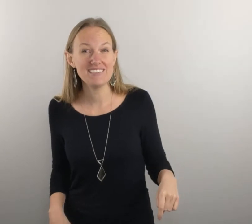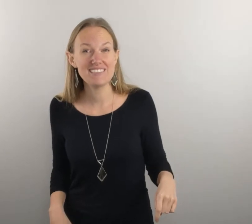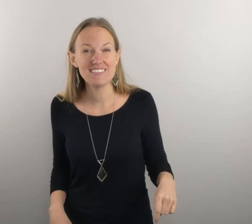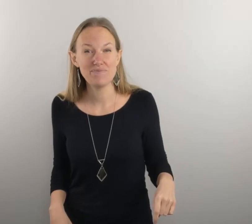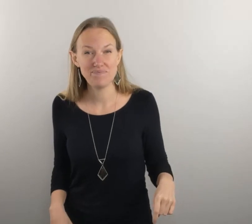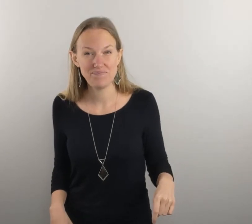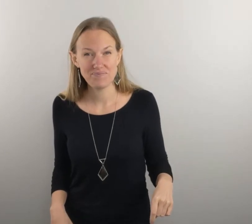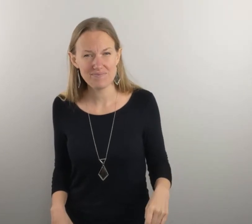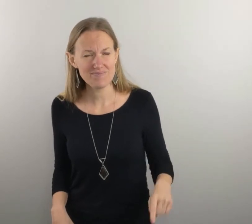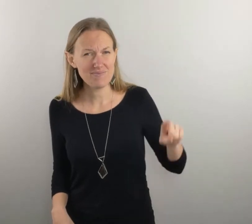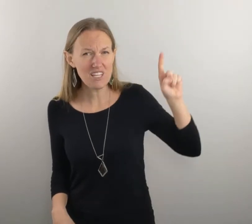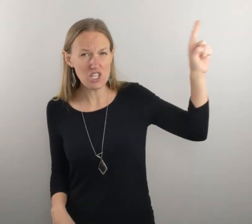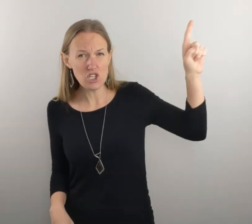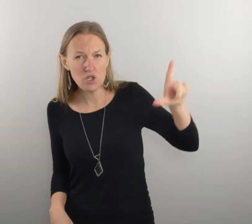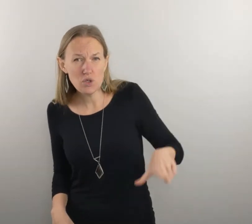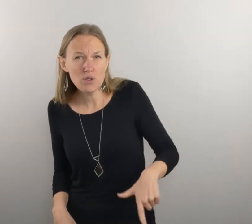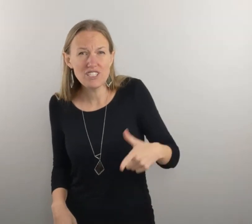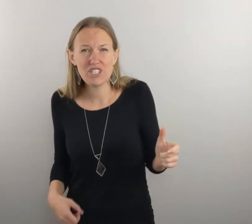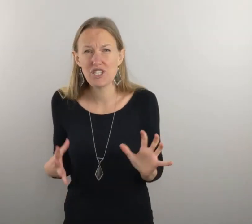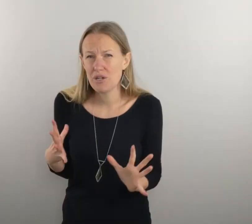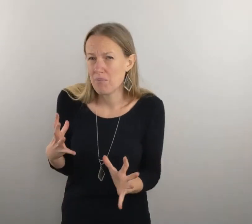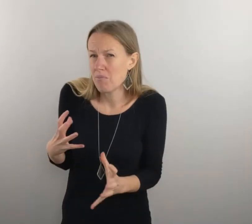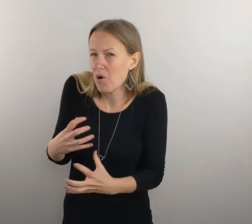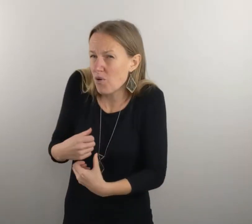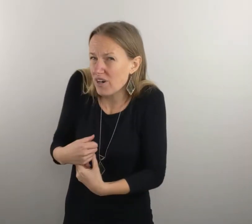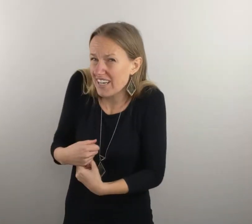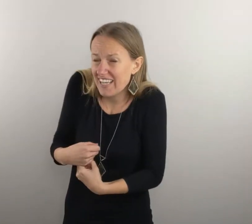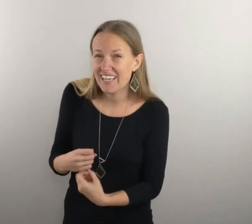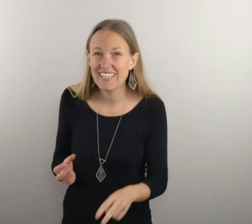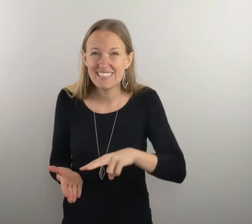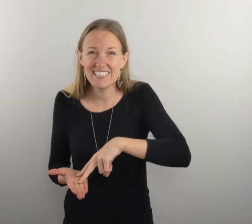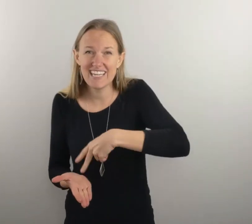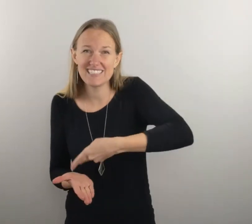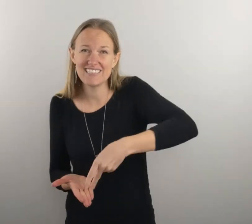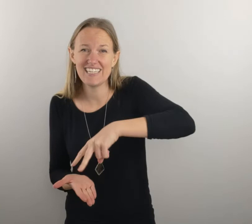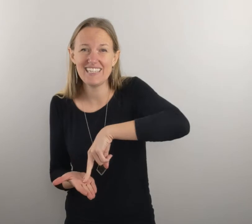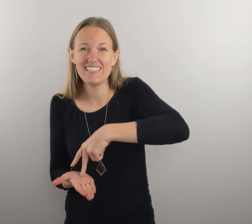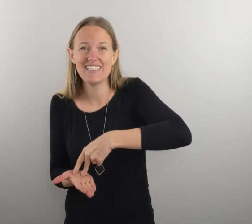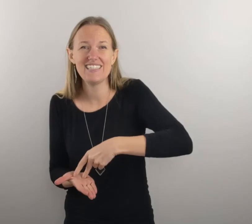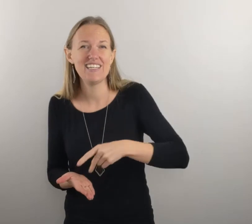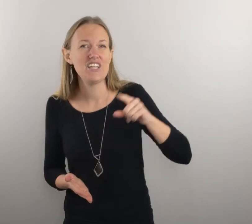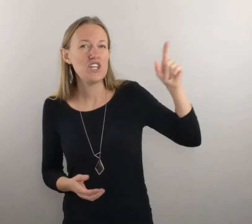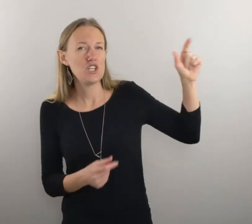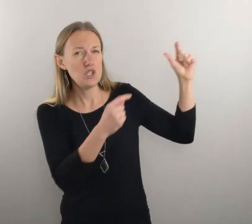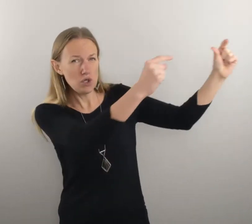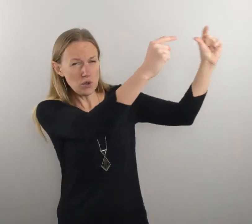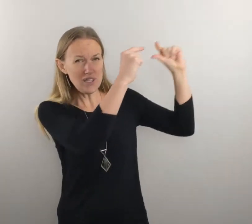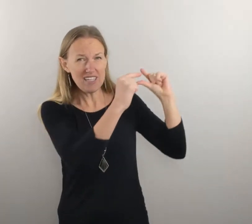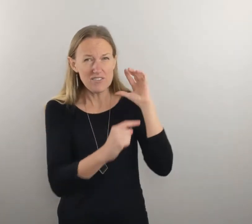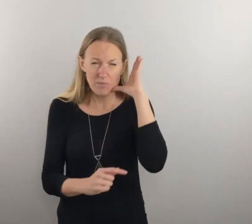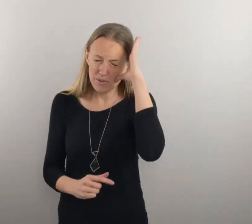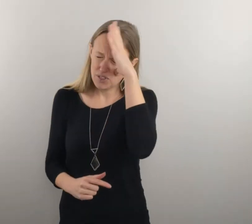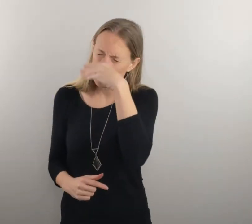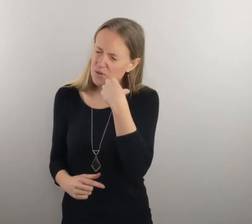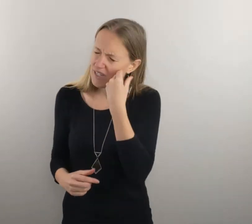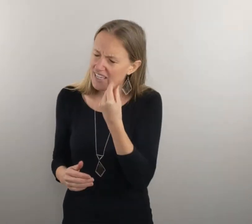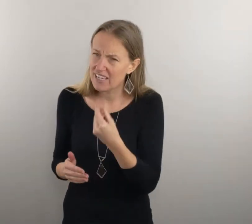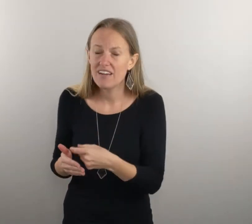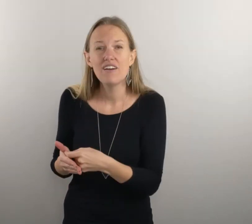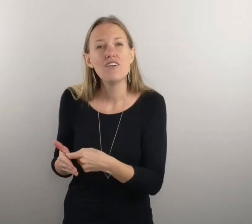repeats. You turn mourning to dancing. You give beauty